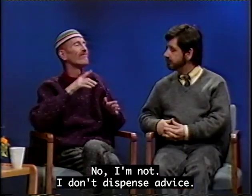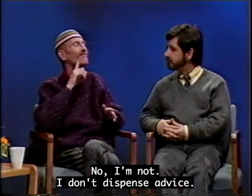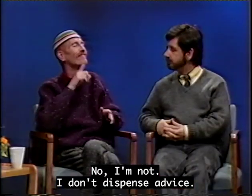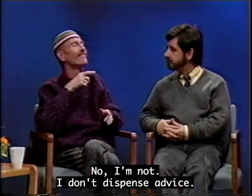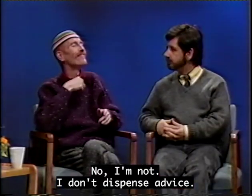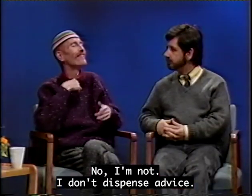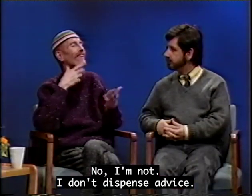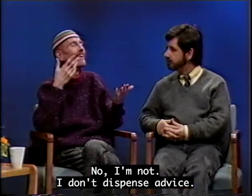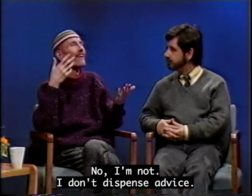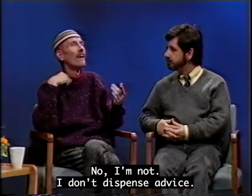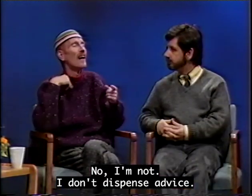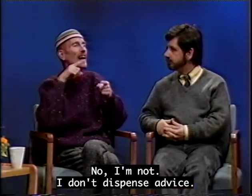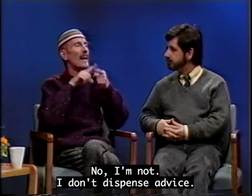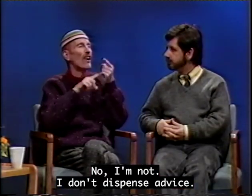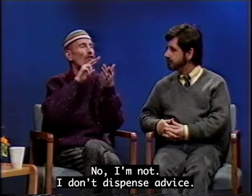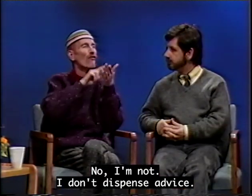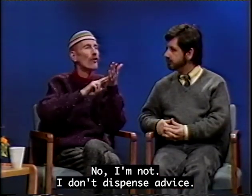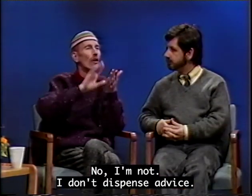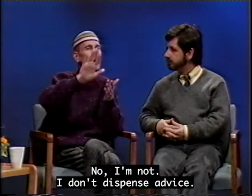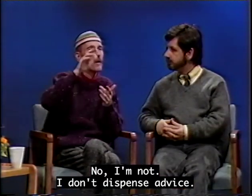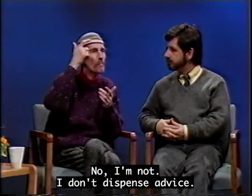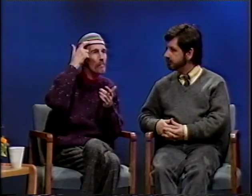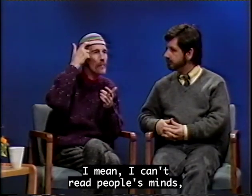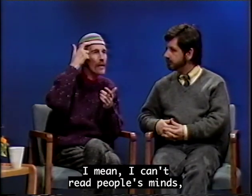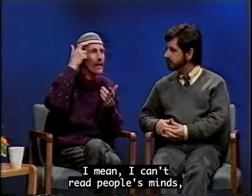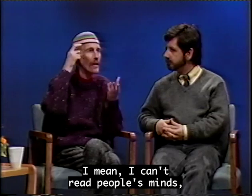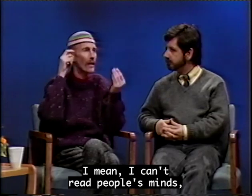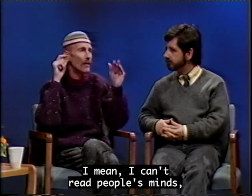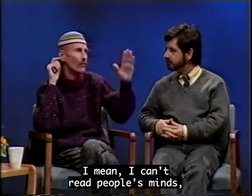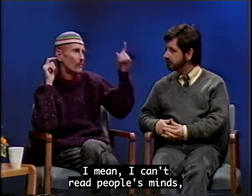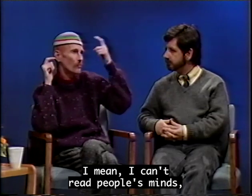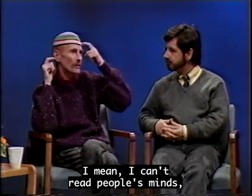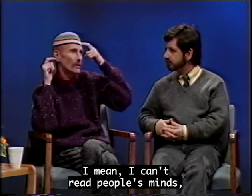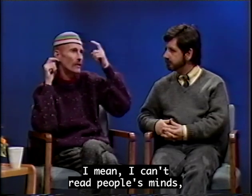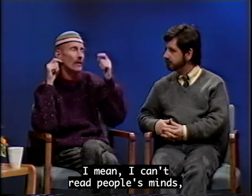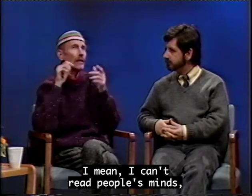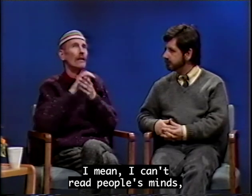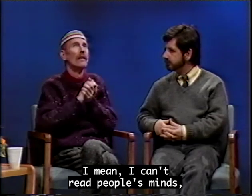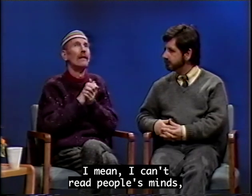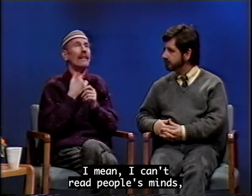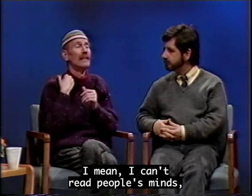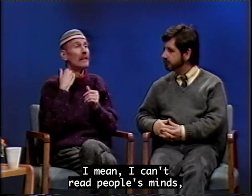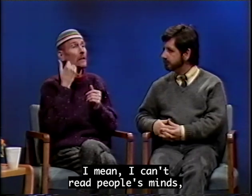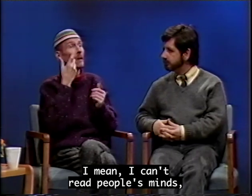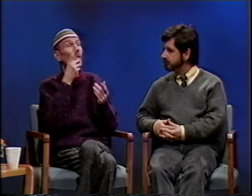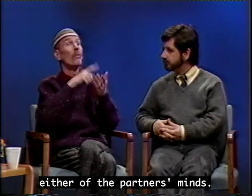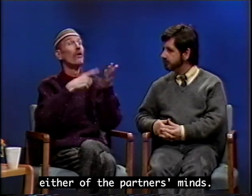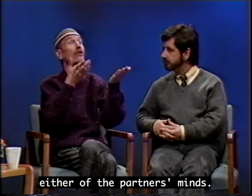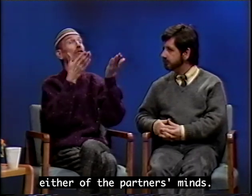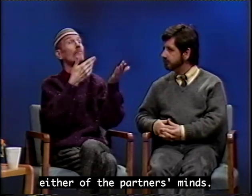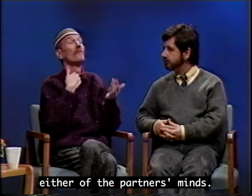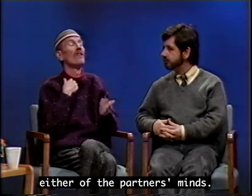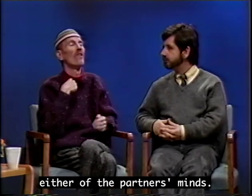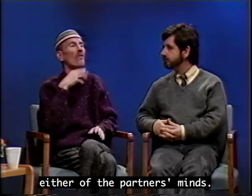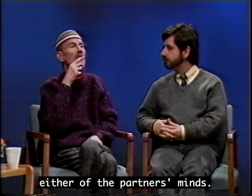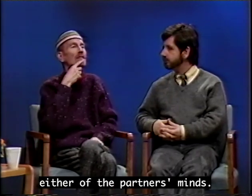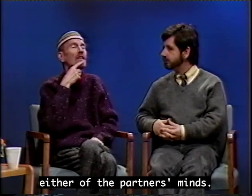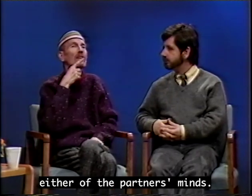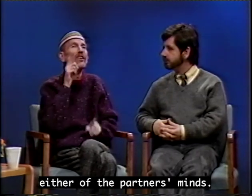I don't dispense advice. I mean, I can't read people's minds, either of the partners' minds.